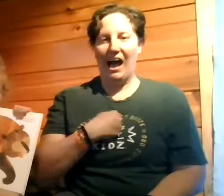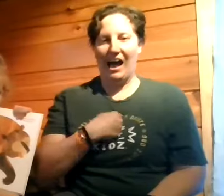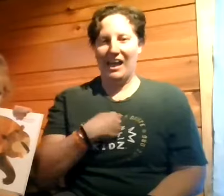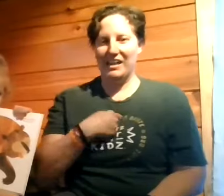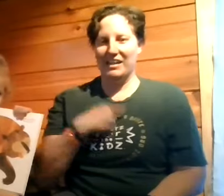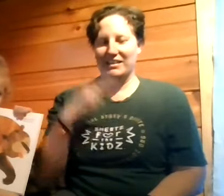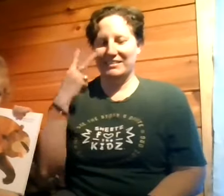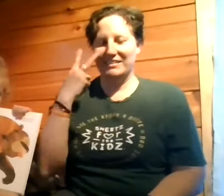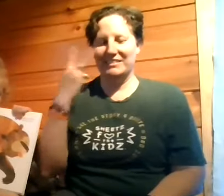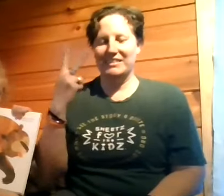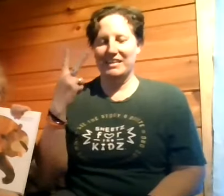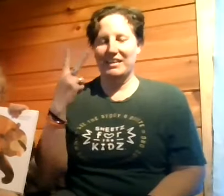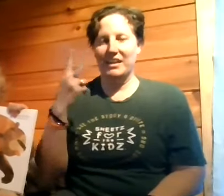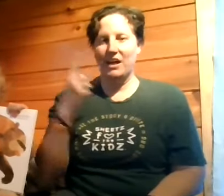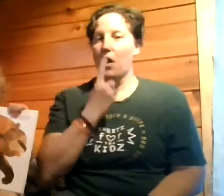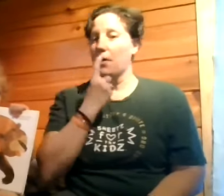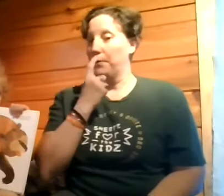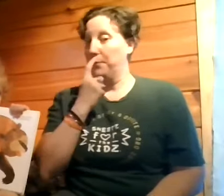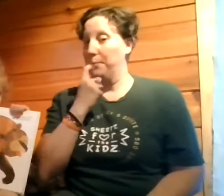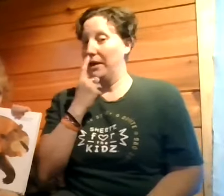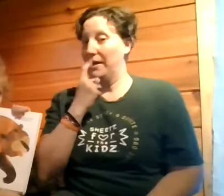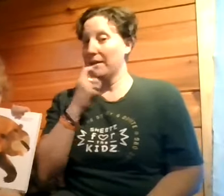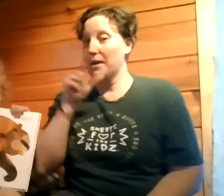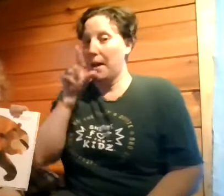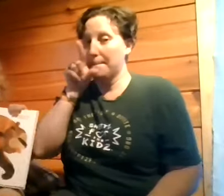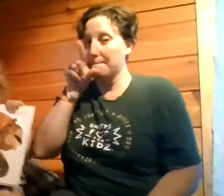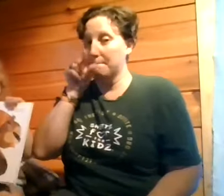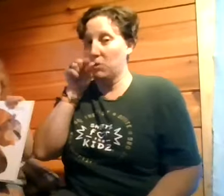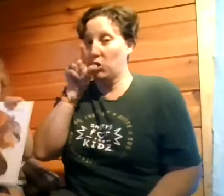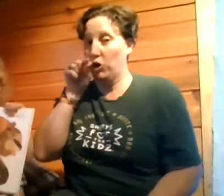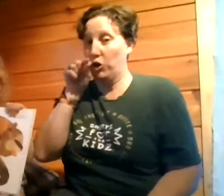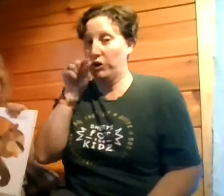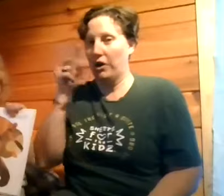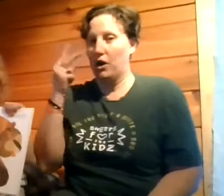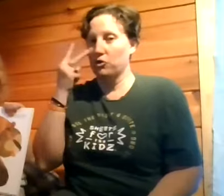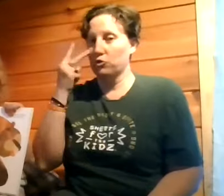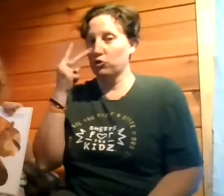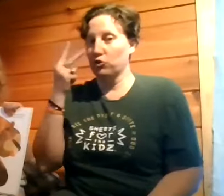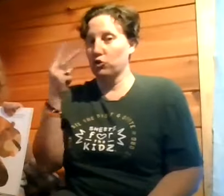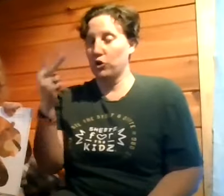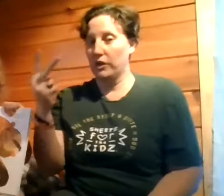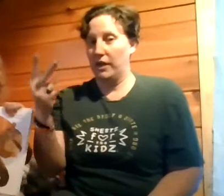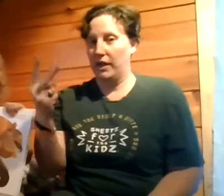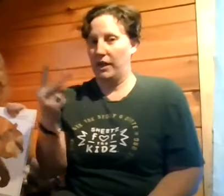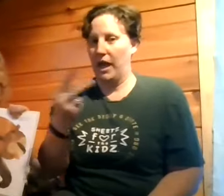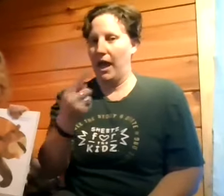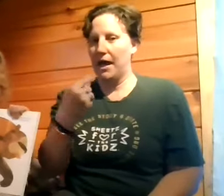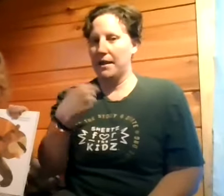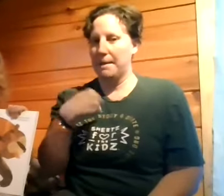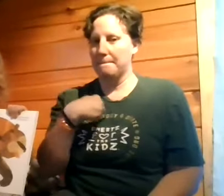I see a red bird looking at